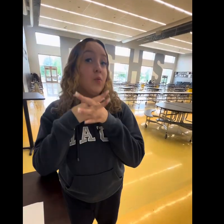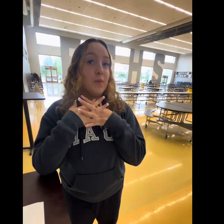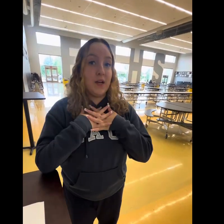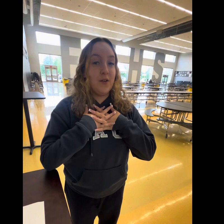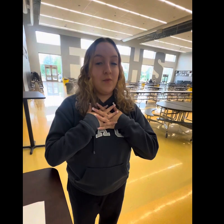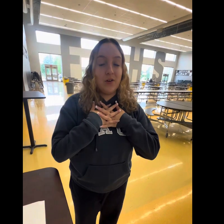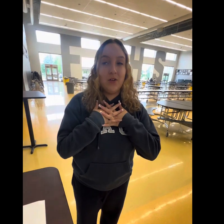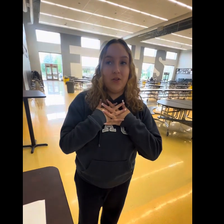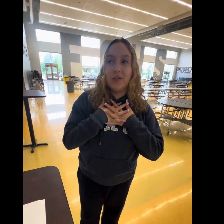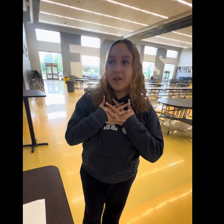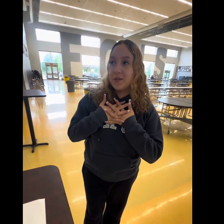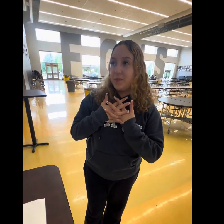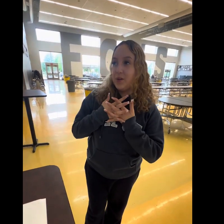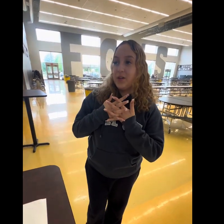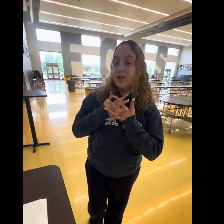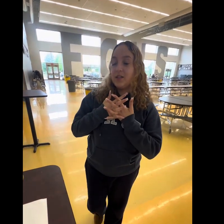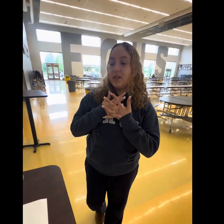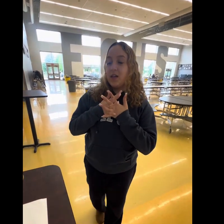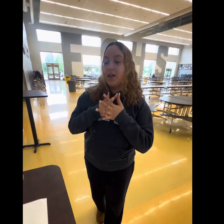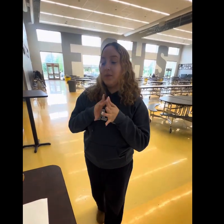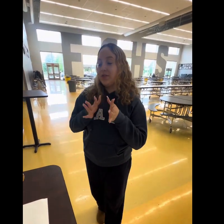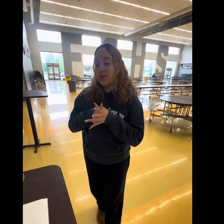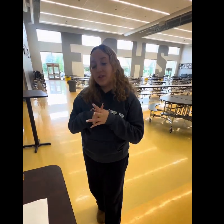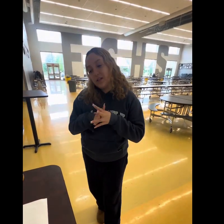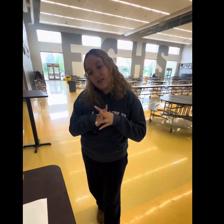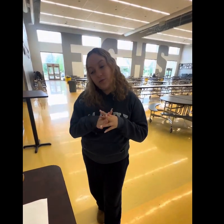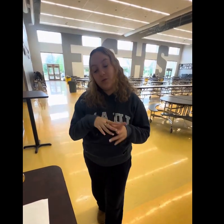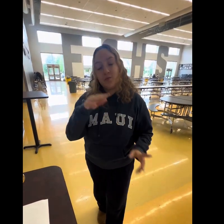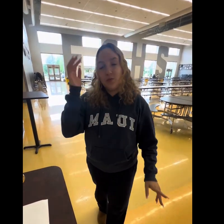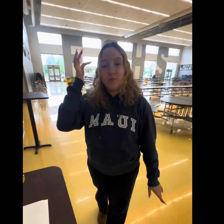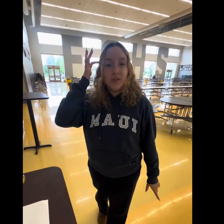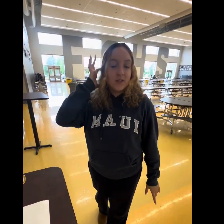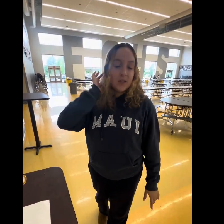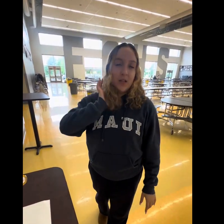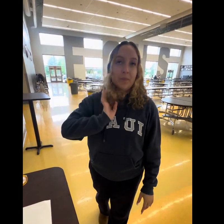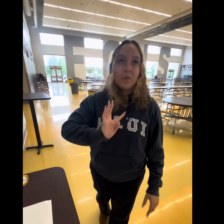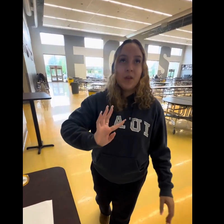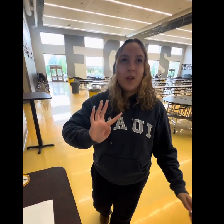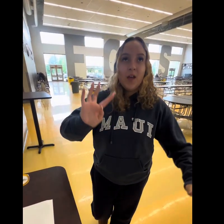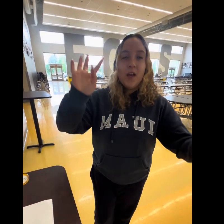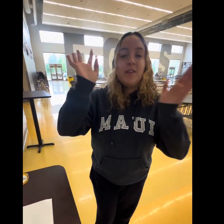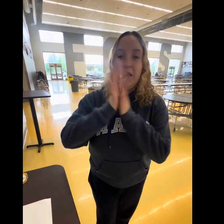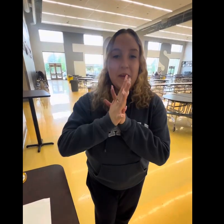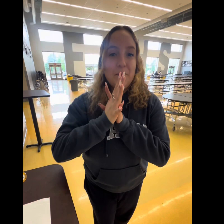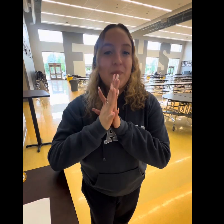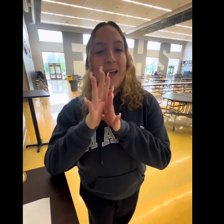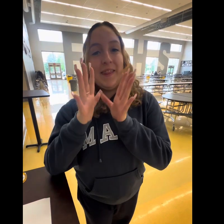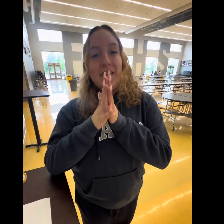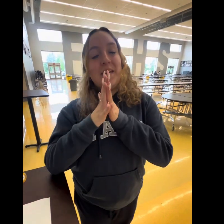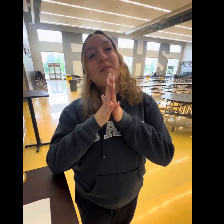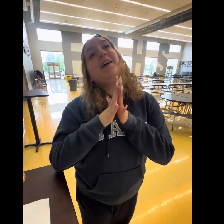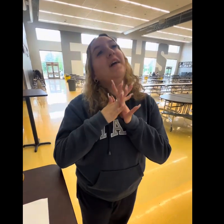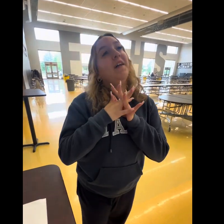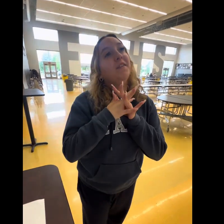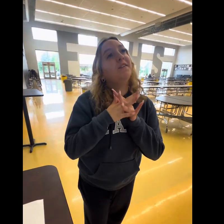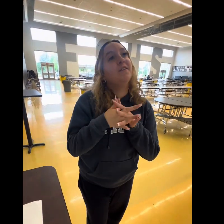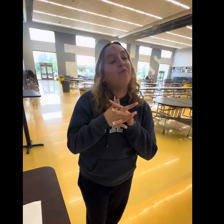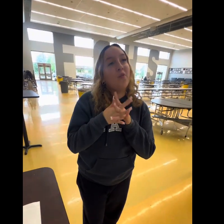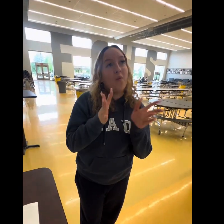My overall learning experience in Mr. Rock's classroom was basically theme and the different ways